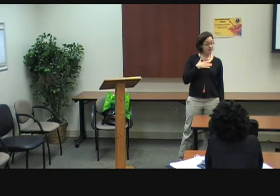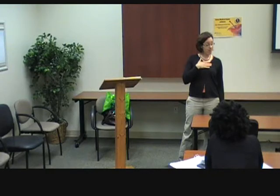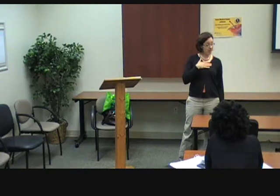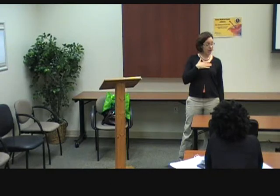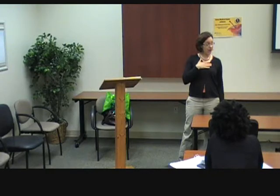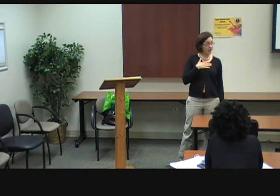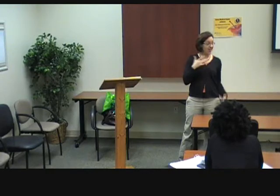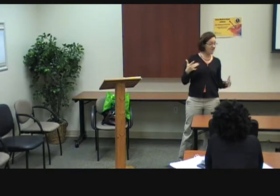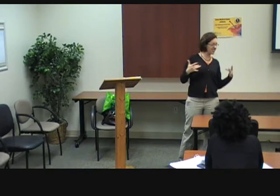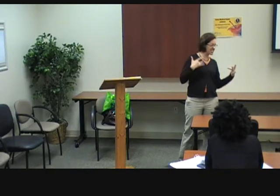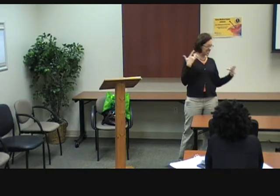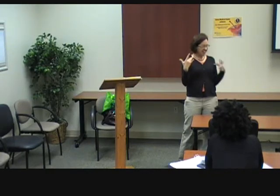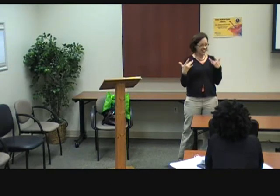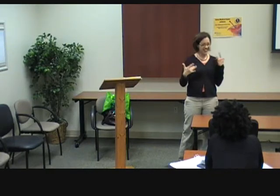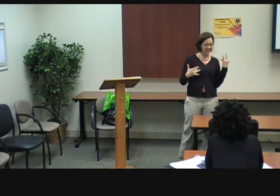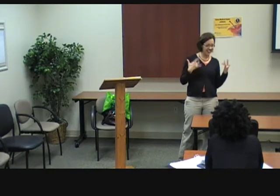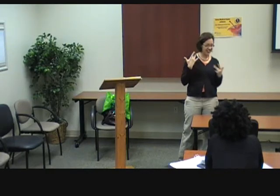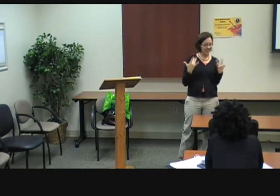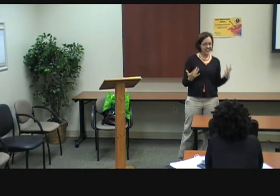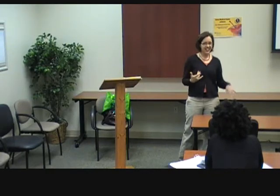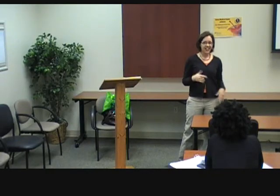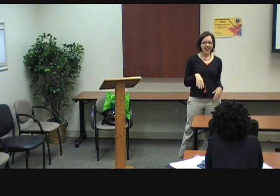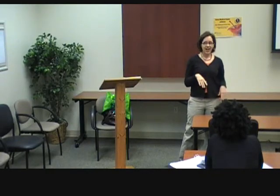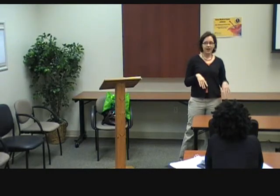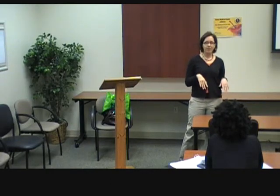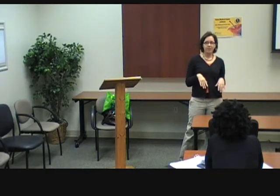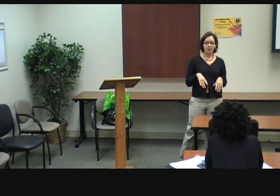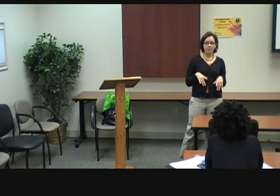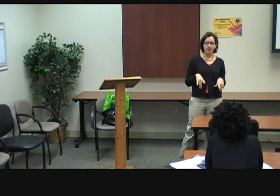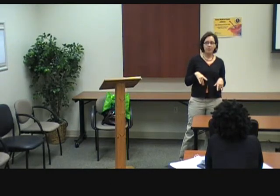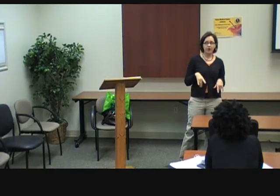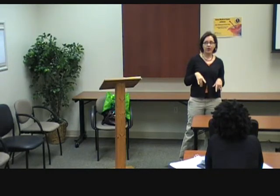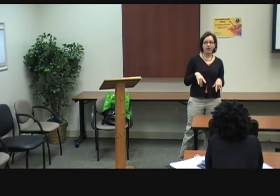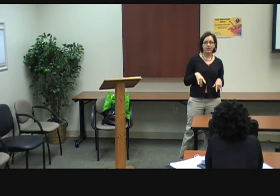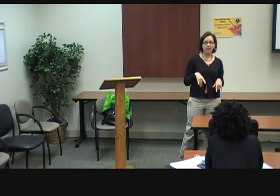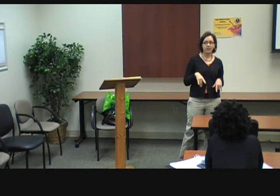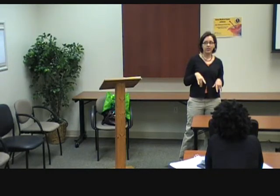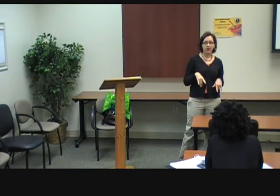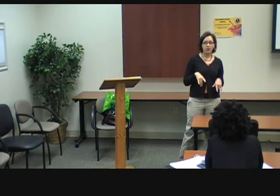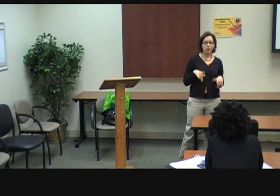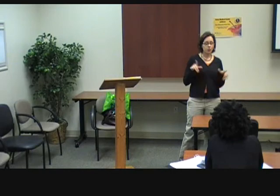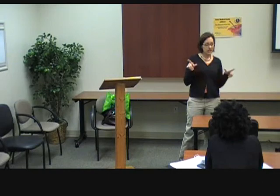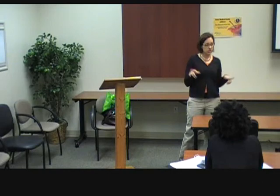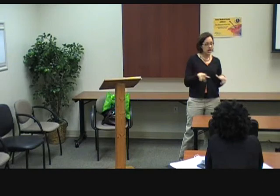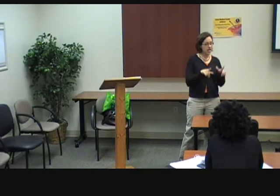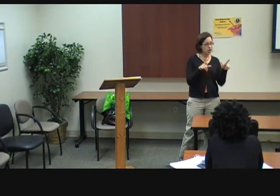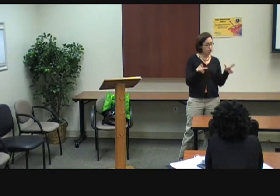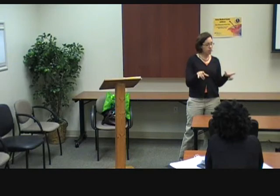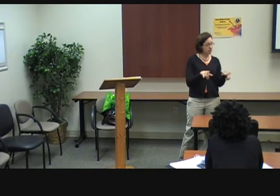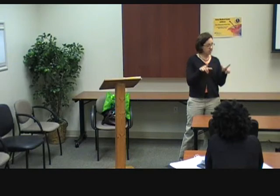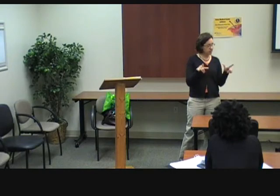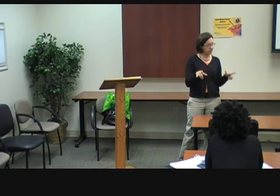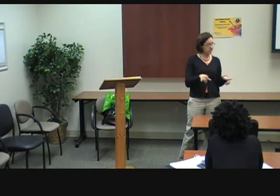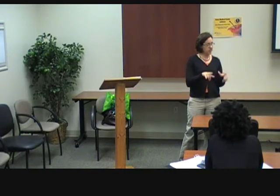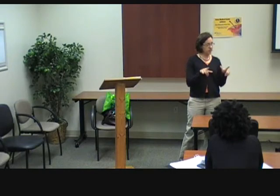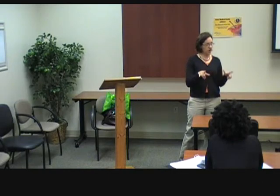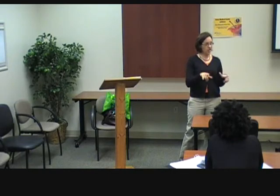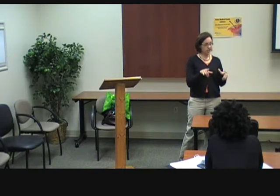Remember that when you're, I'm excited. Remember, let's try to incorporate some things that we've already learned